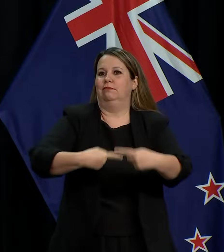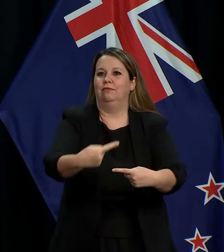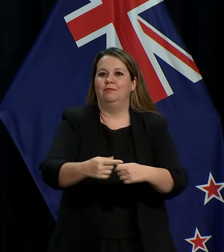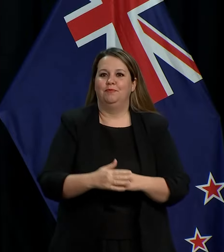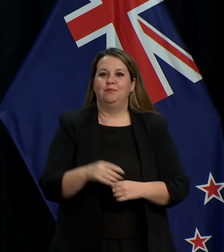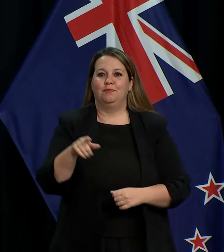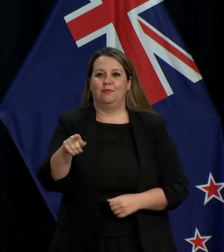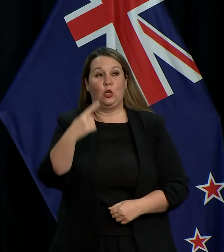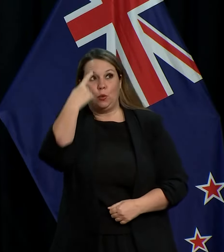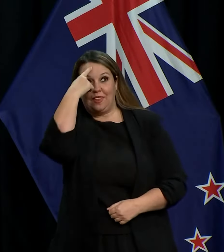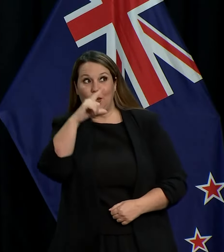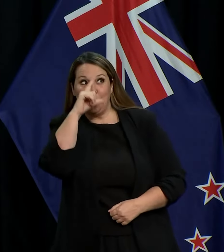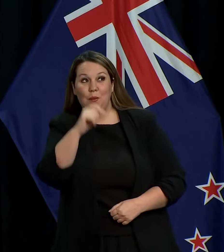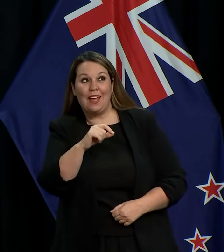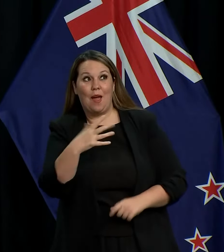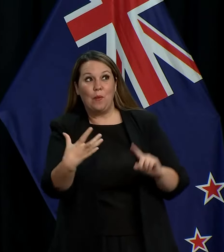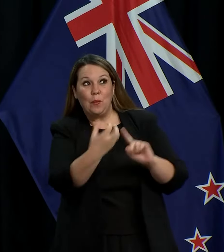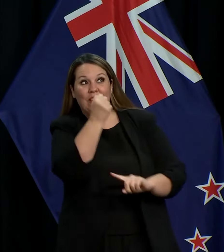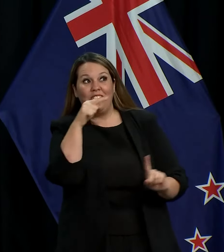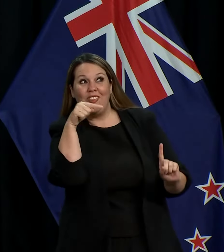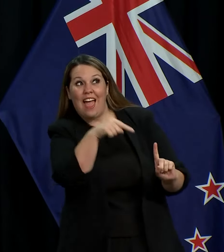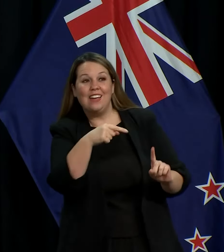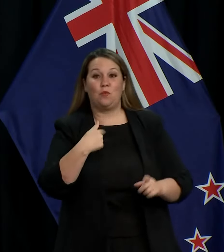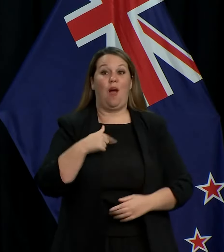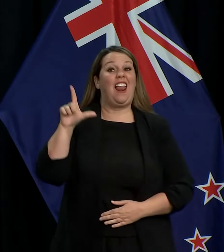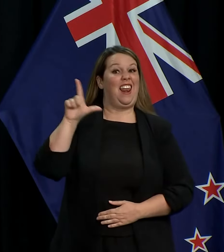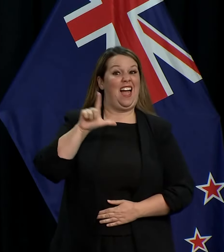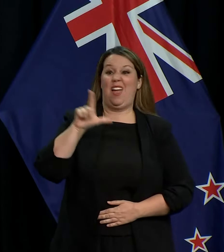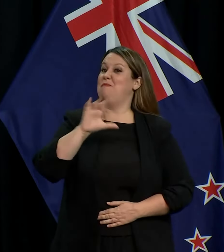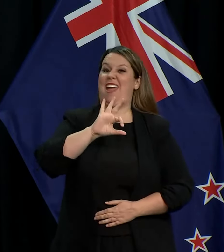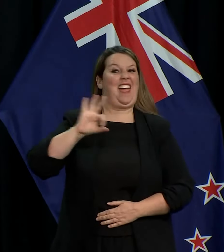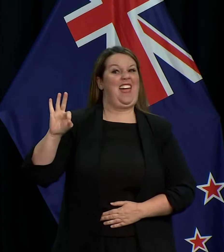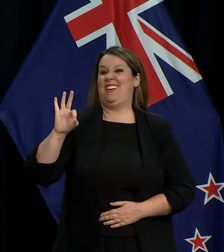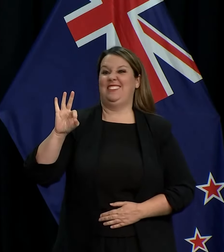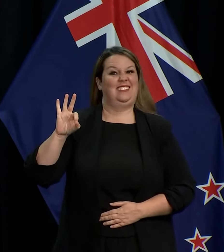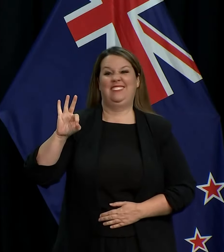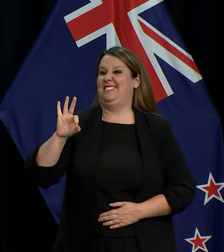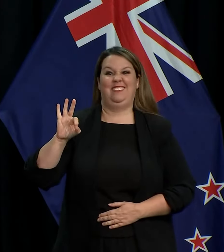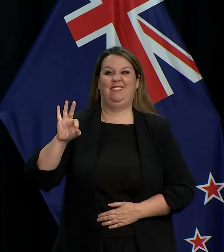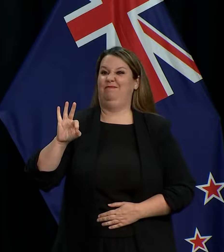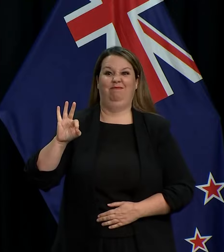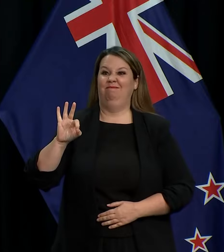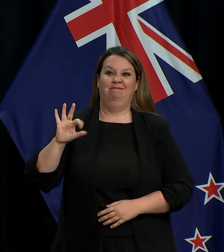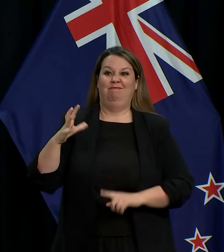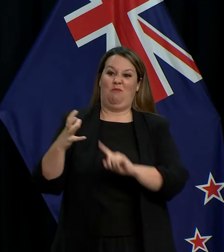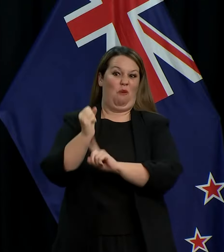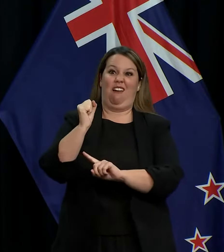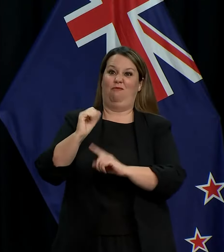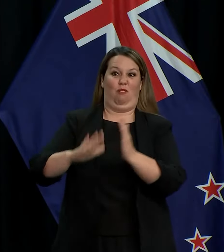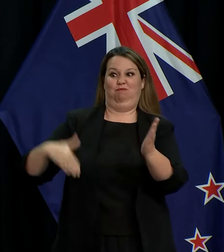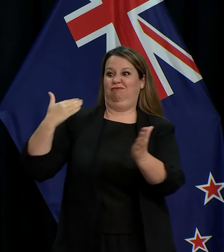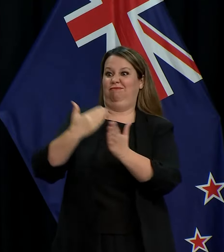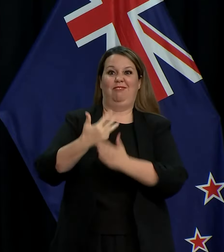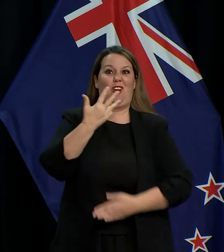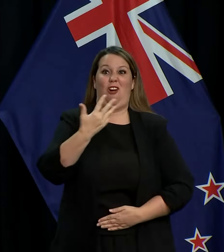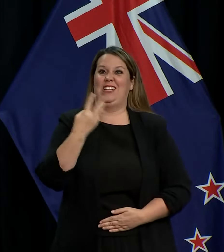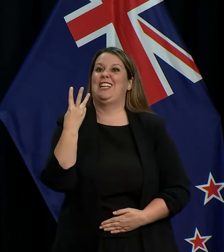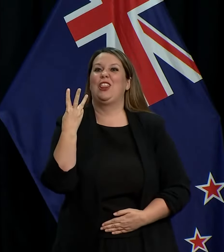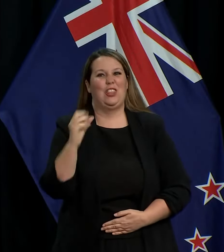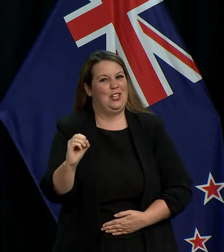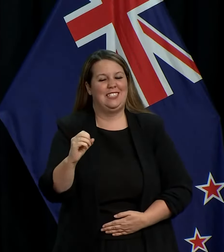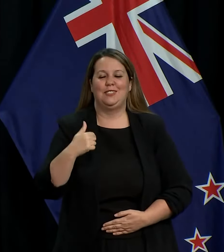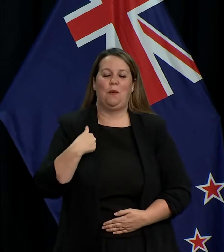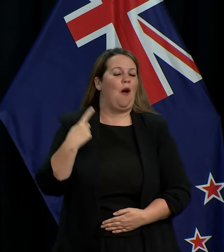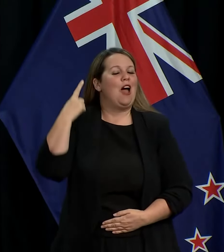clear this is a seat that hasn't been held by Labour since the 1930s, so we don't expect there to be a change in that